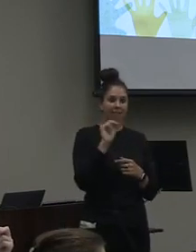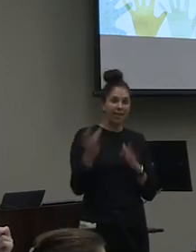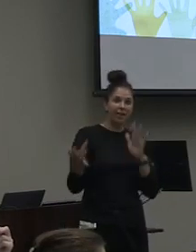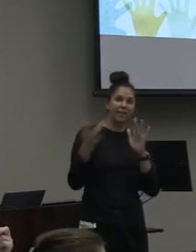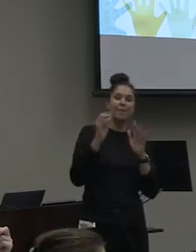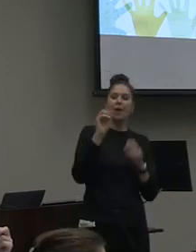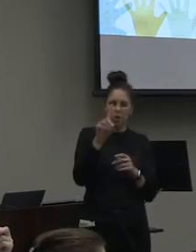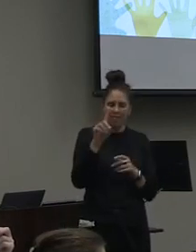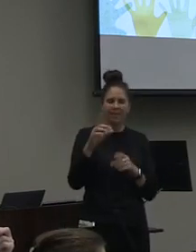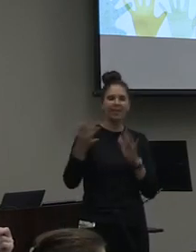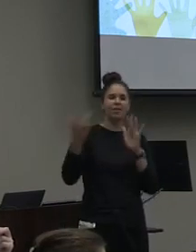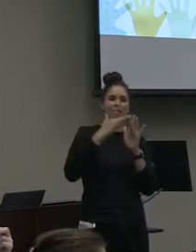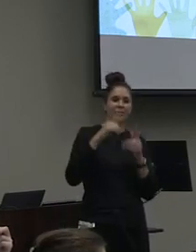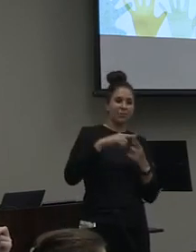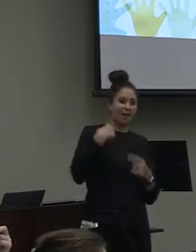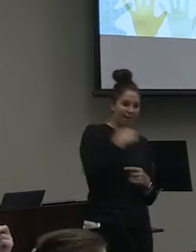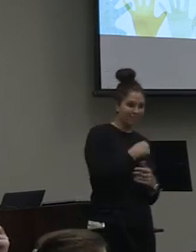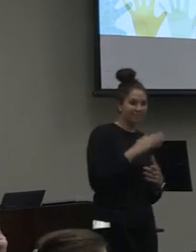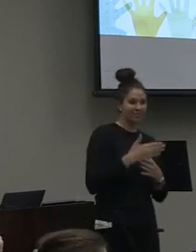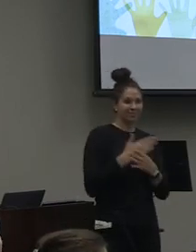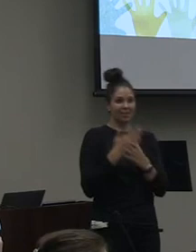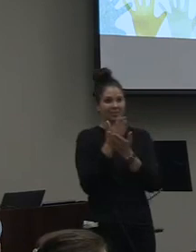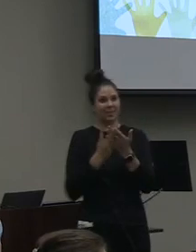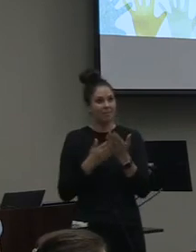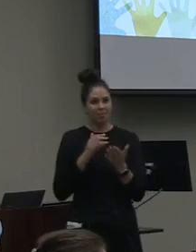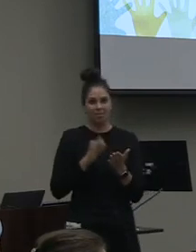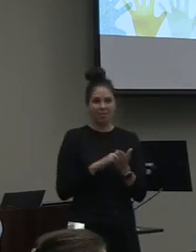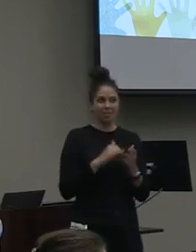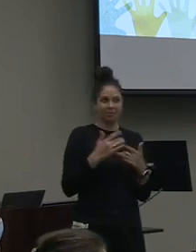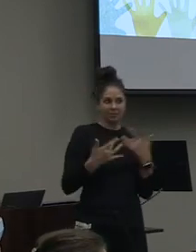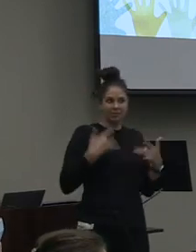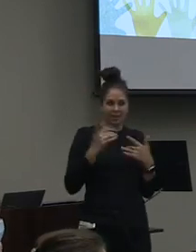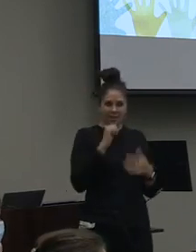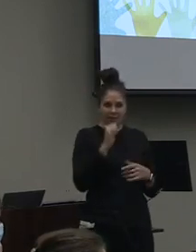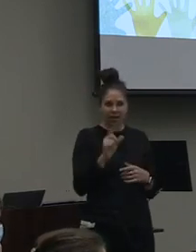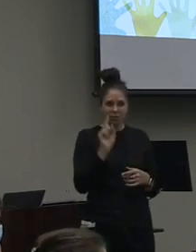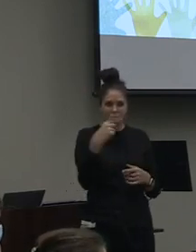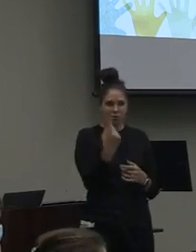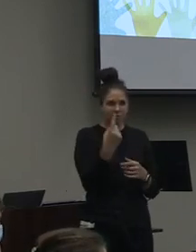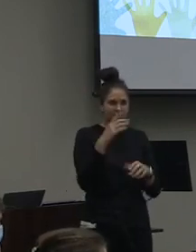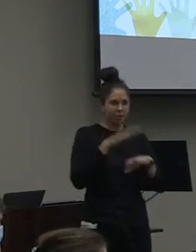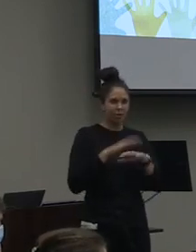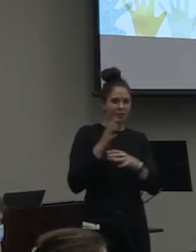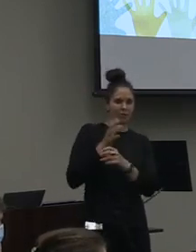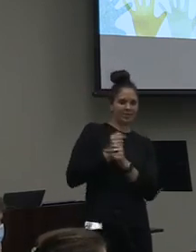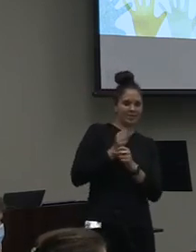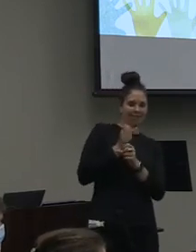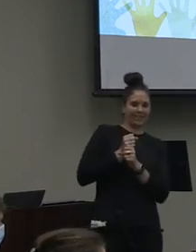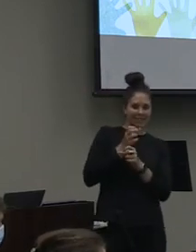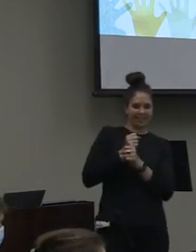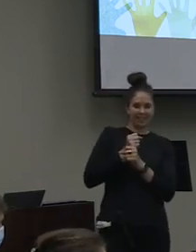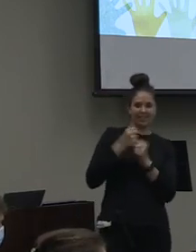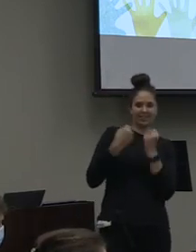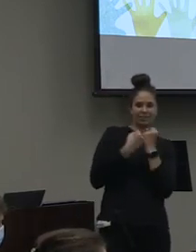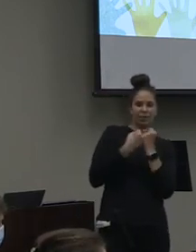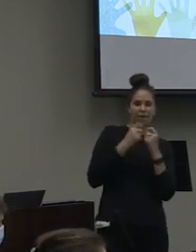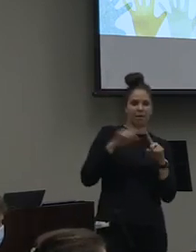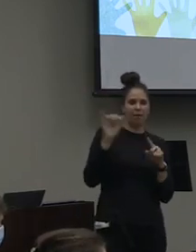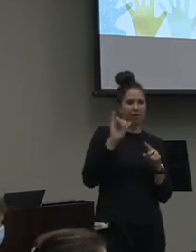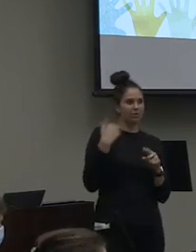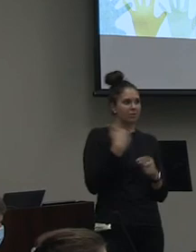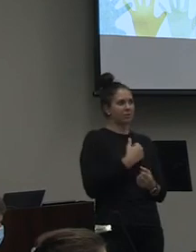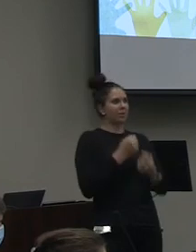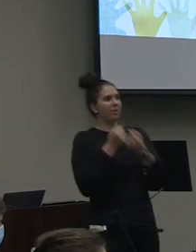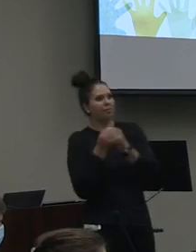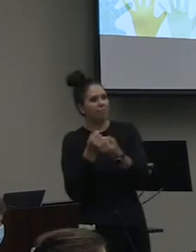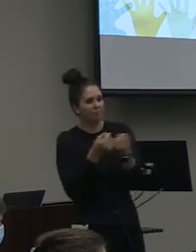us to share some of our things. So it's been exciting to also now not just to be on the receiving end, but also to be able to help other states